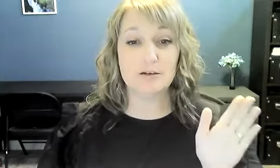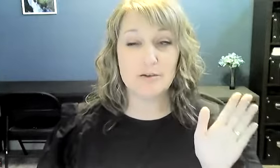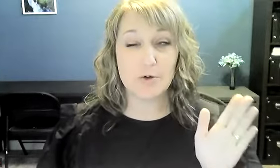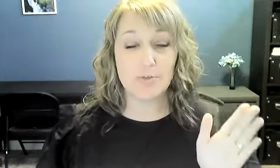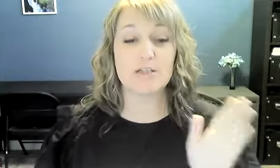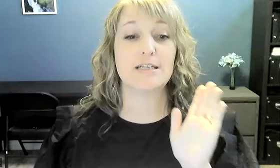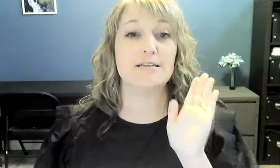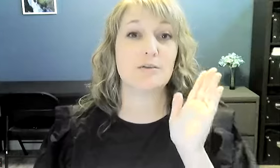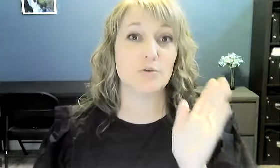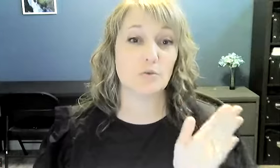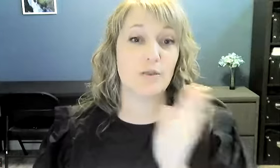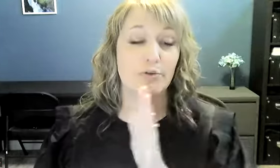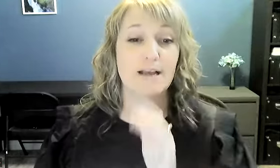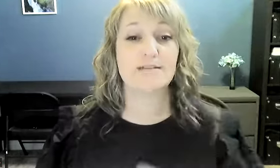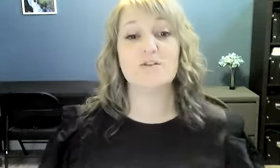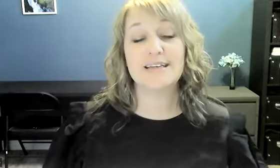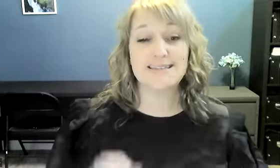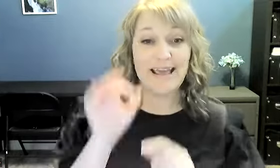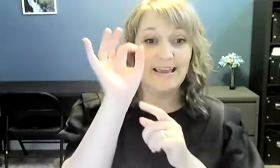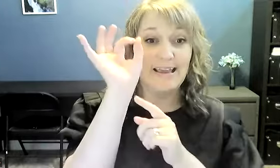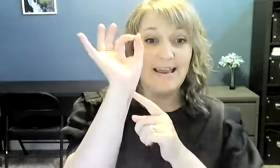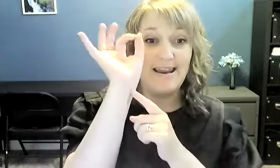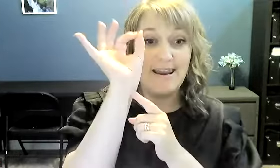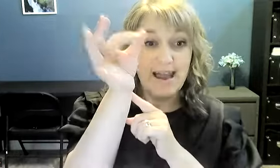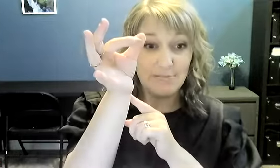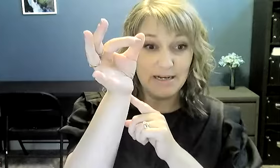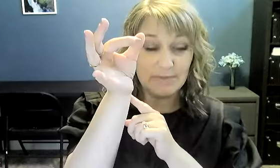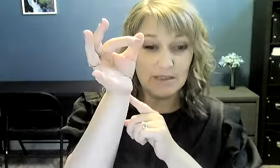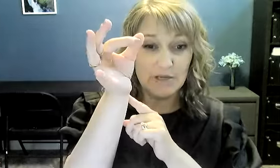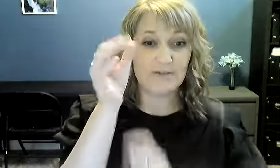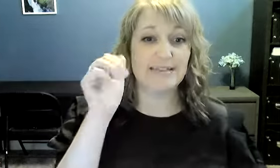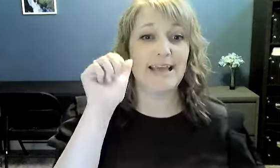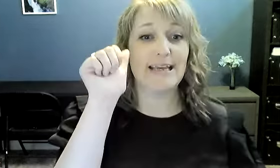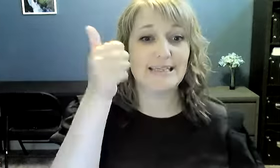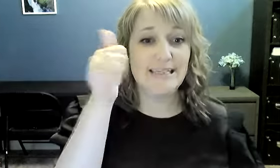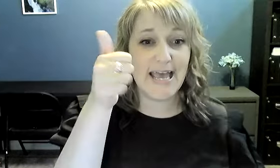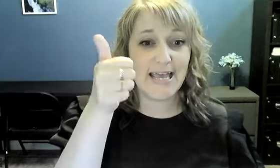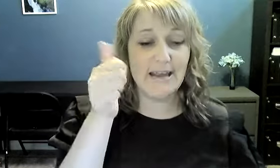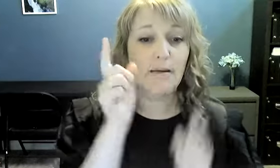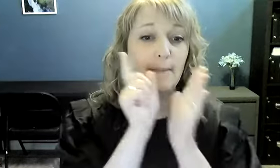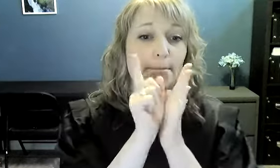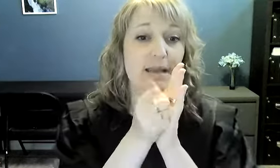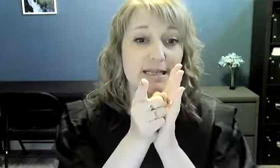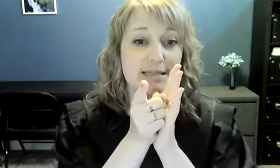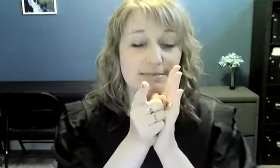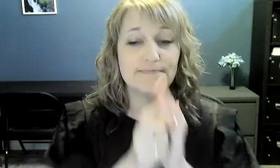numerical incorporation is numbers 1 through 9. So you can say 9 minutes, but then you have to say 10 minutes.